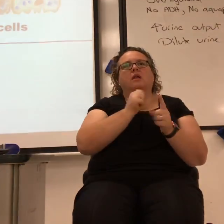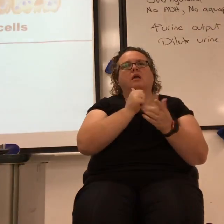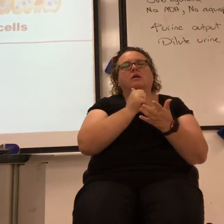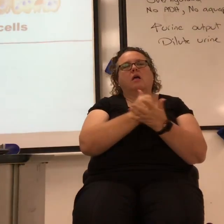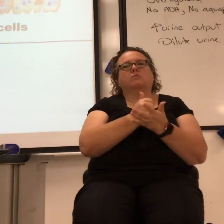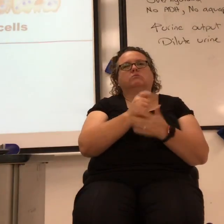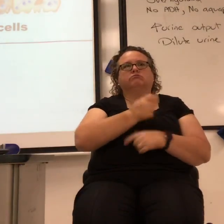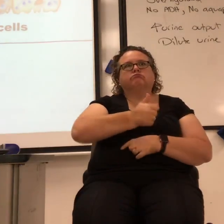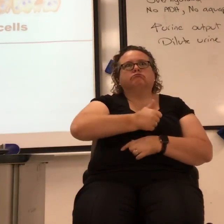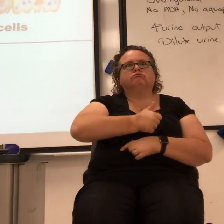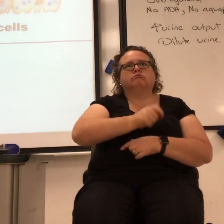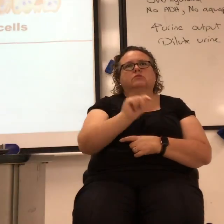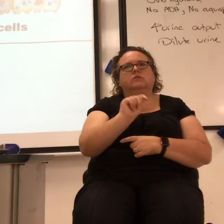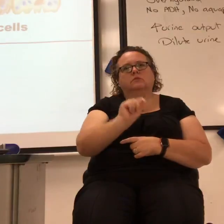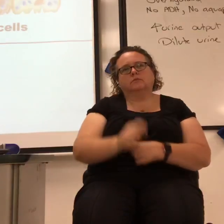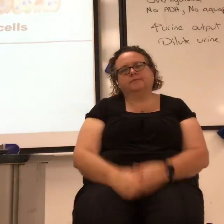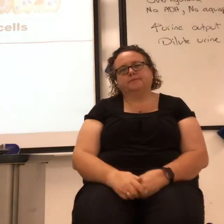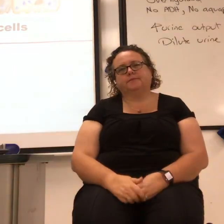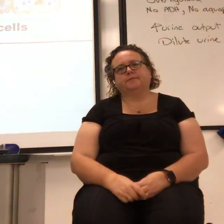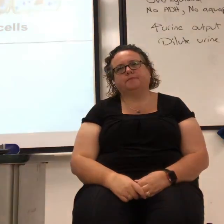All right, thank you. Mm-hmm.